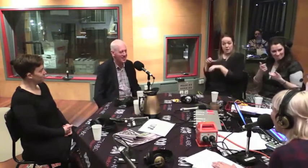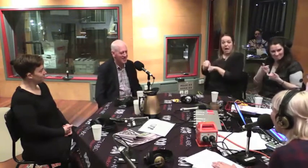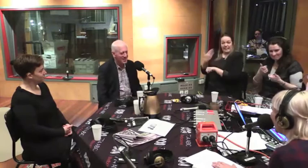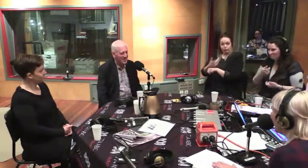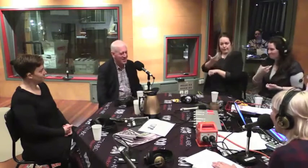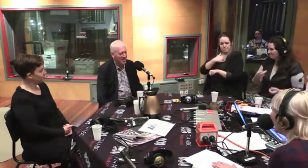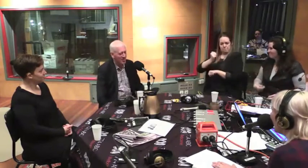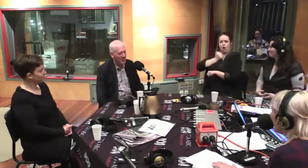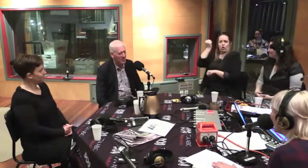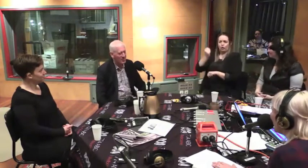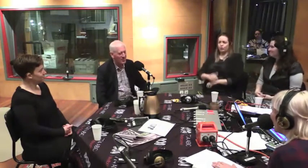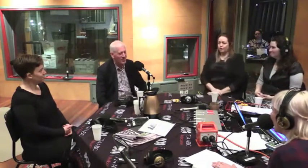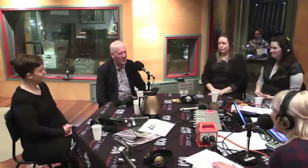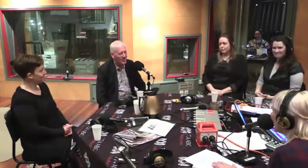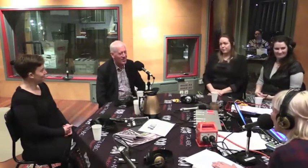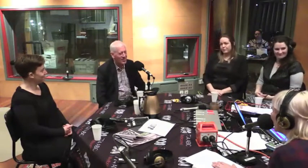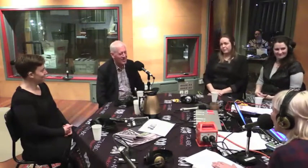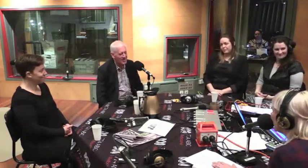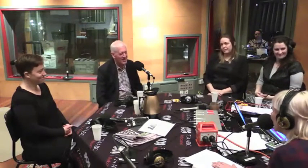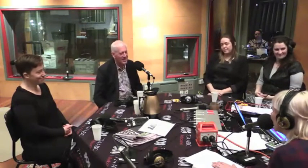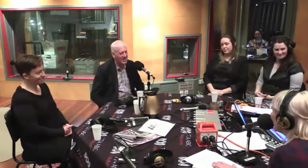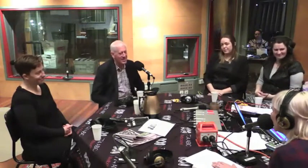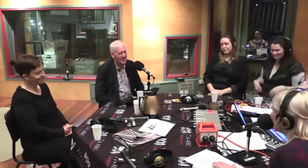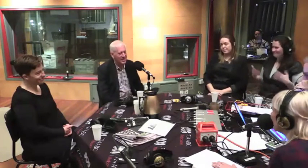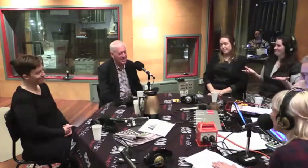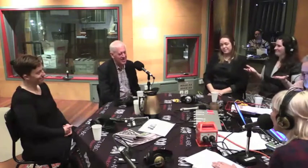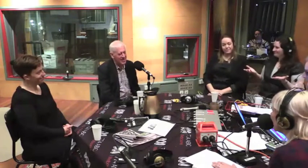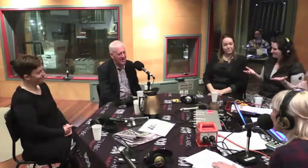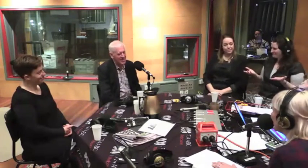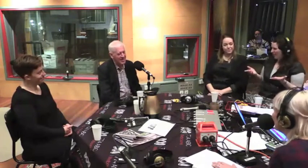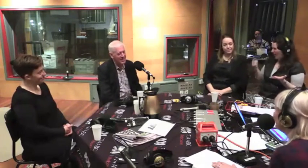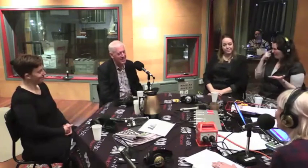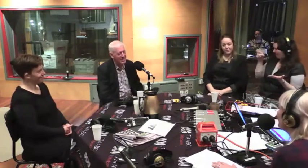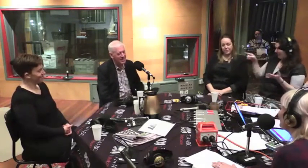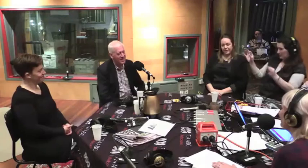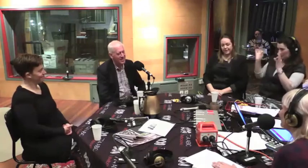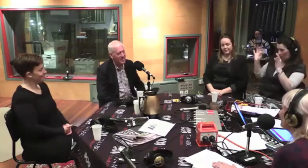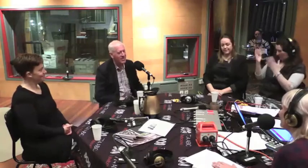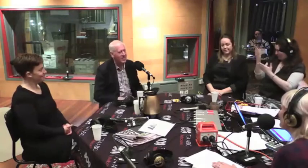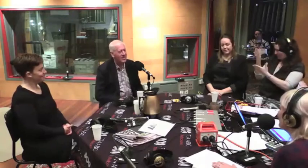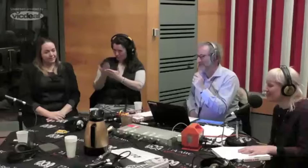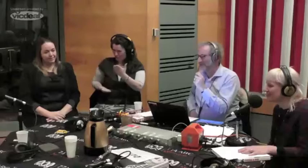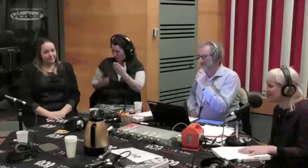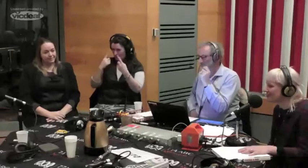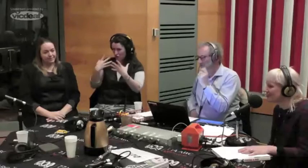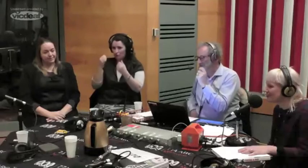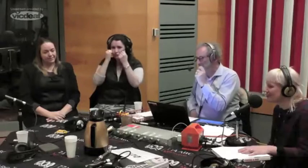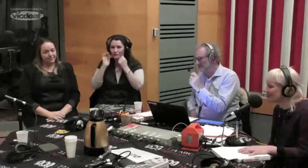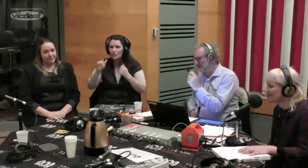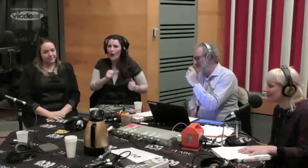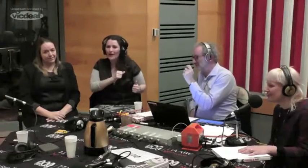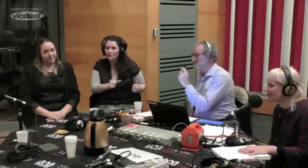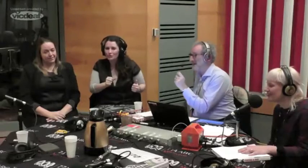one. But it's kind of like a typifying your attitude to everything, whether